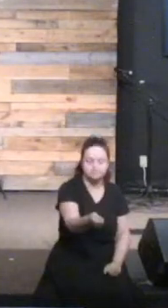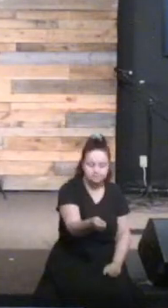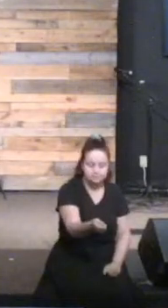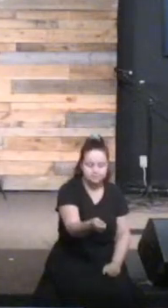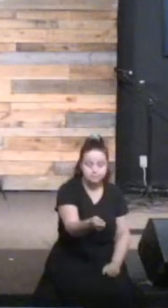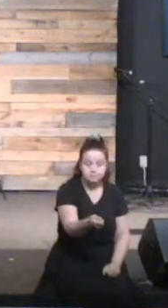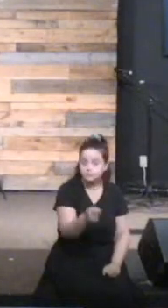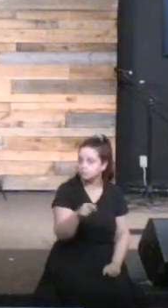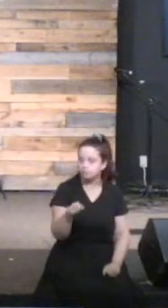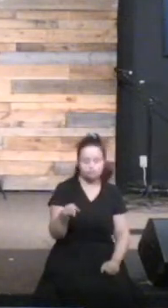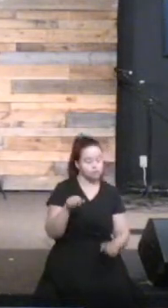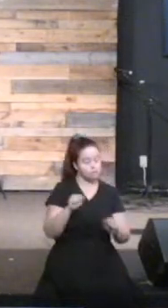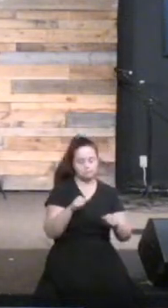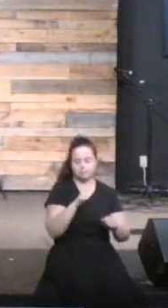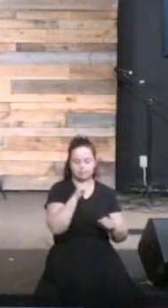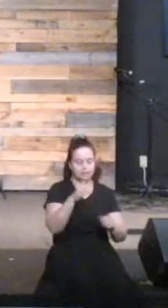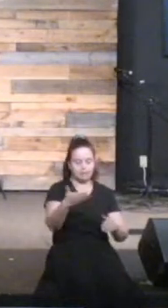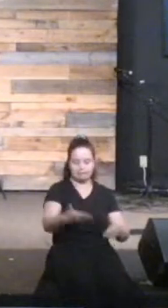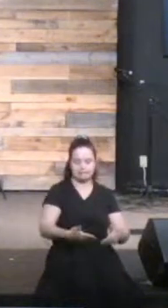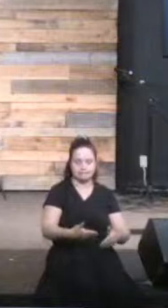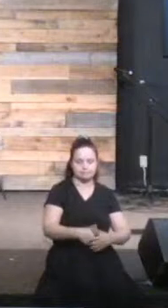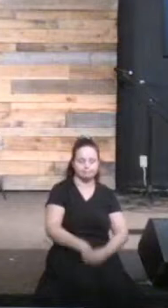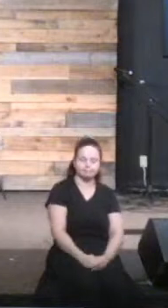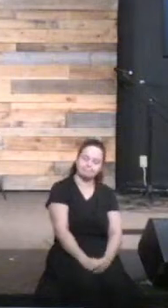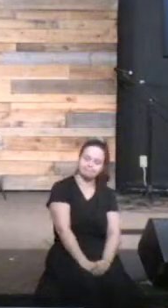you probably won't get hired